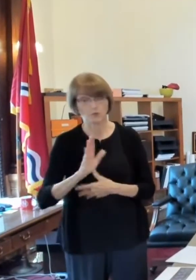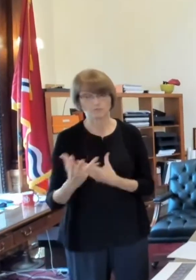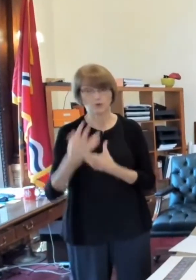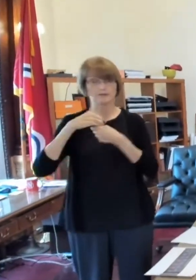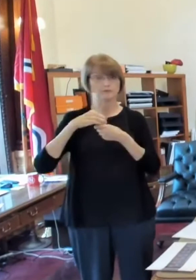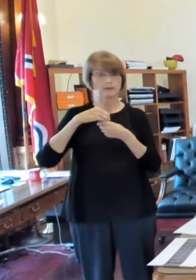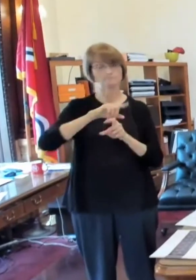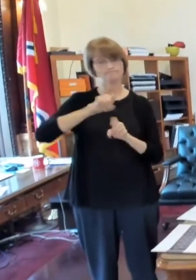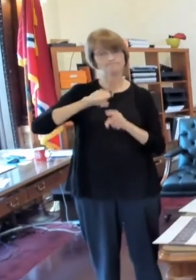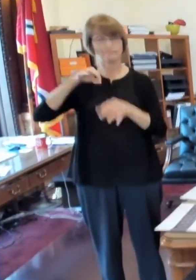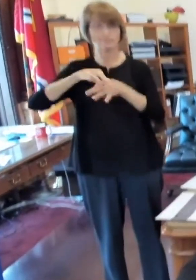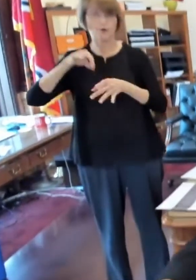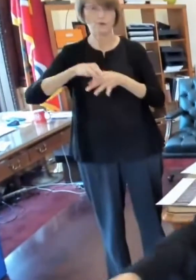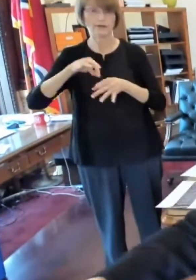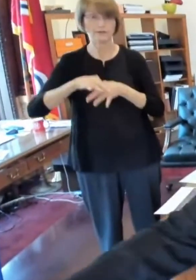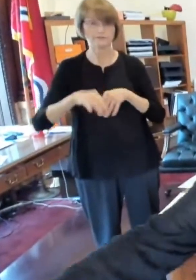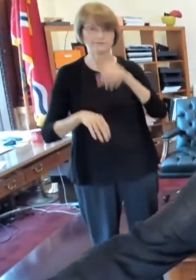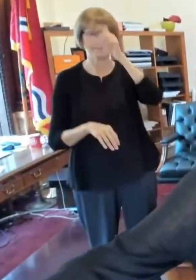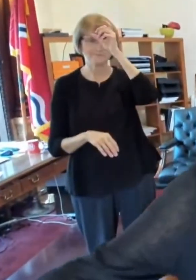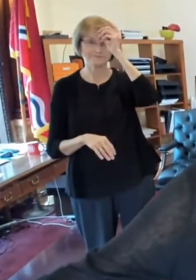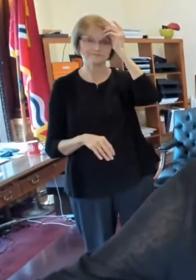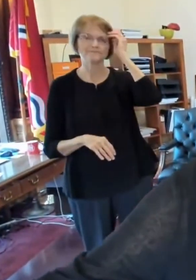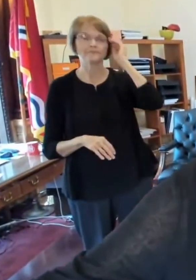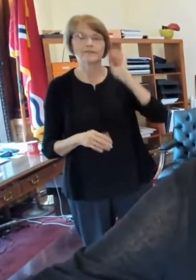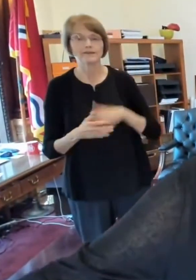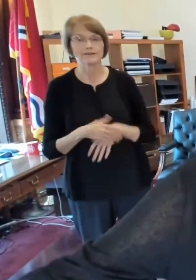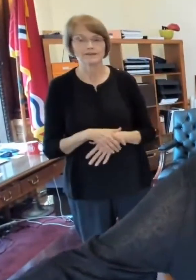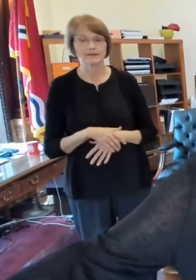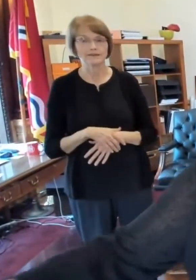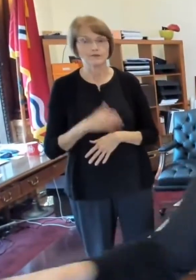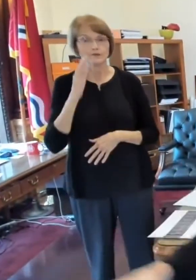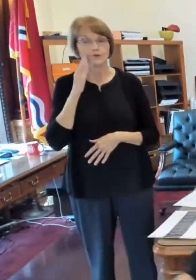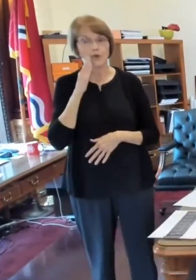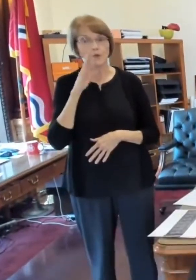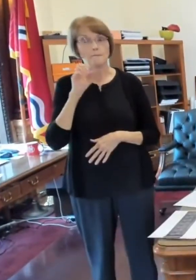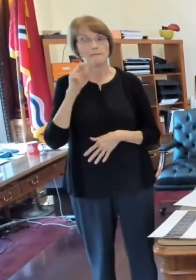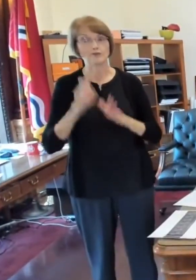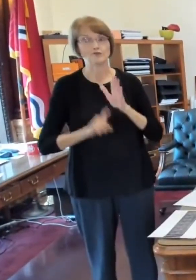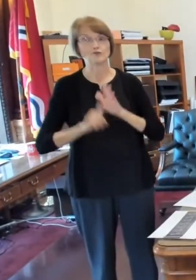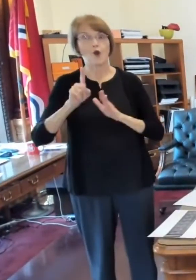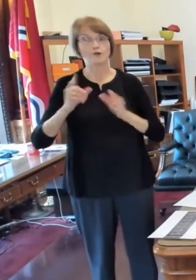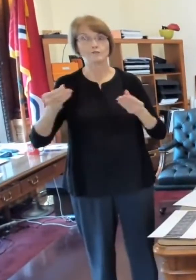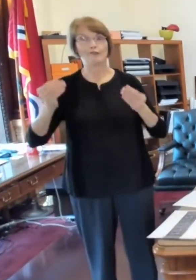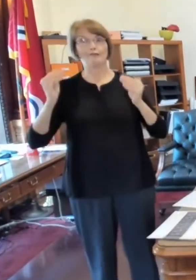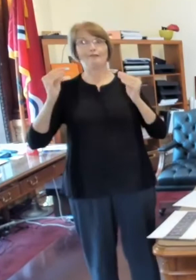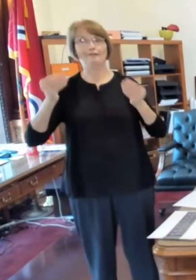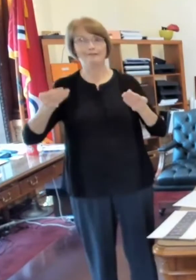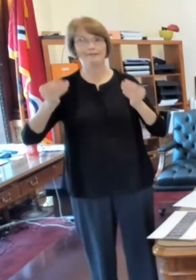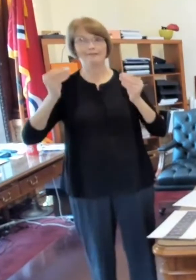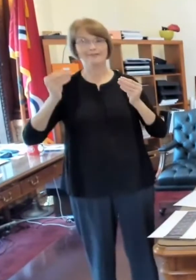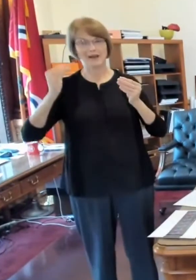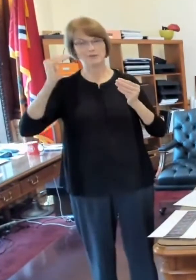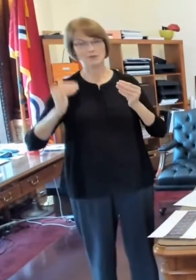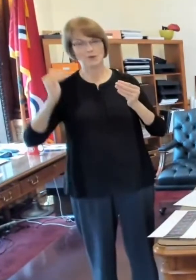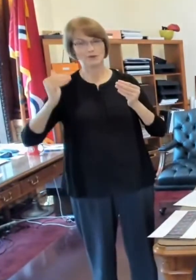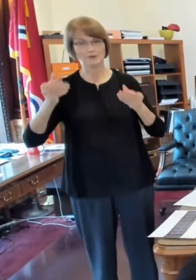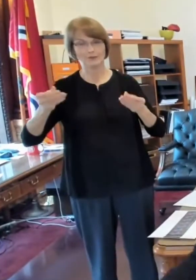voting. There we go. As you could tell, Ben's a lot taller than I am. So,